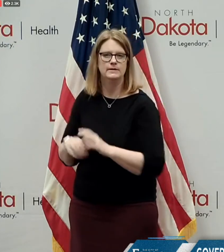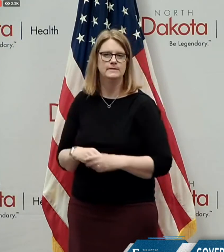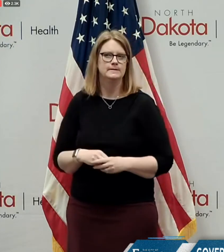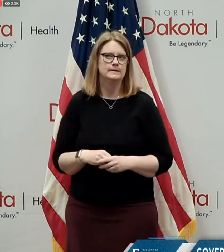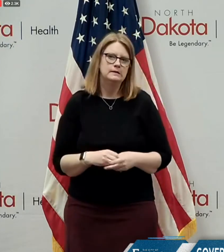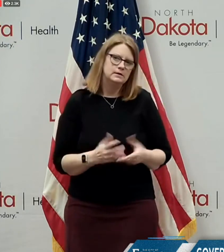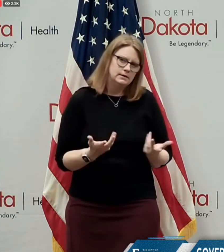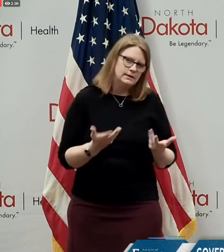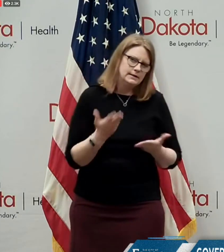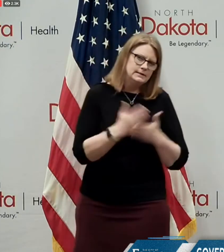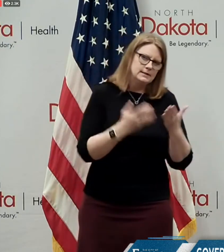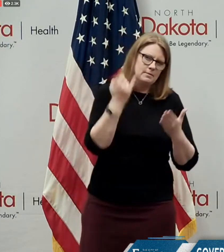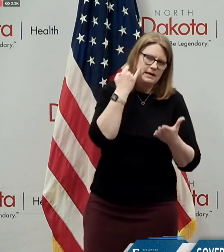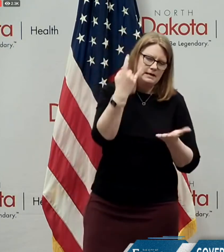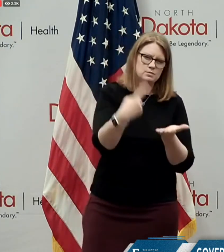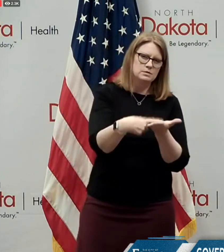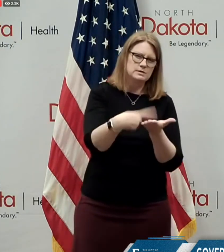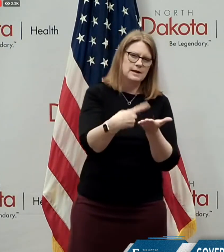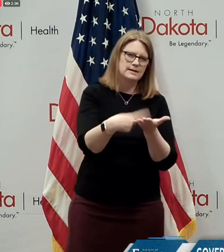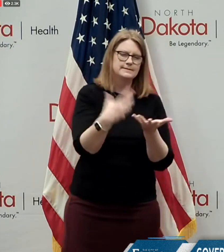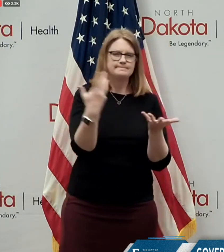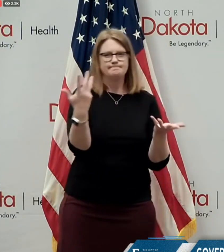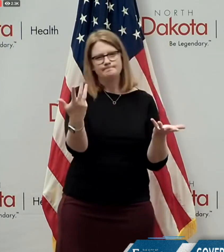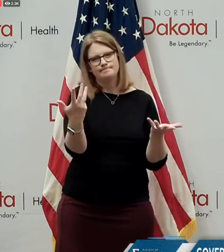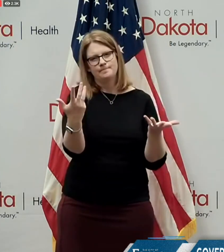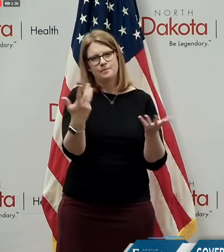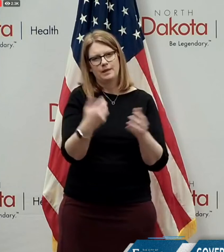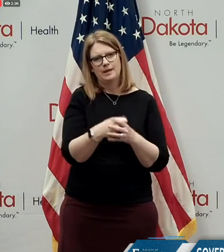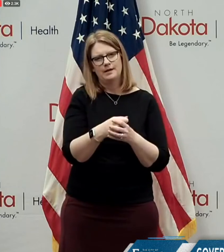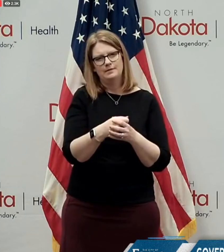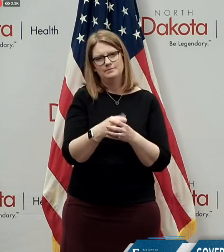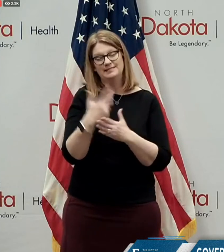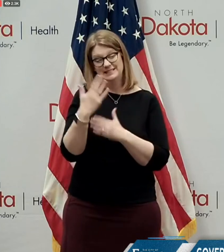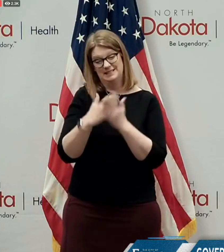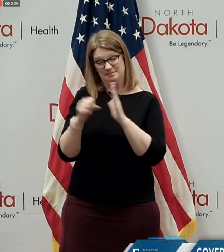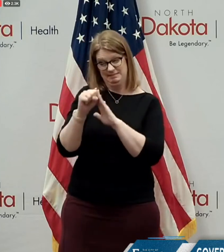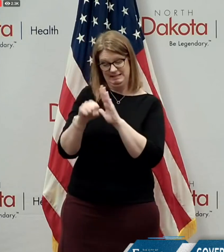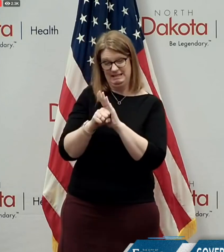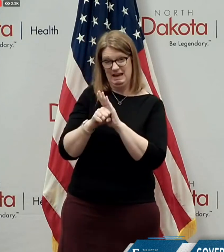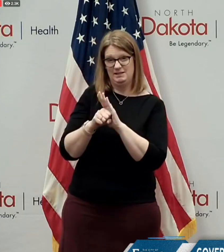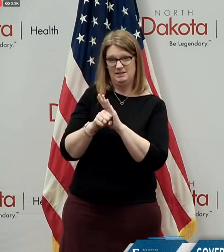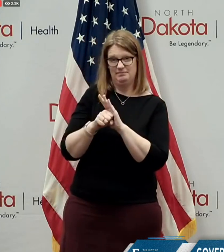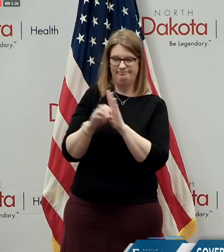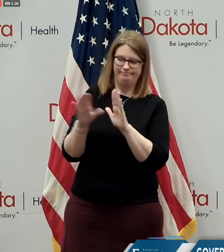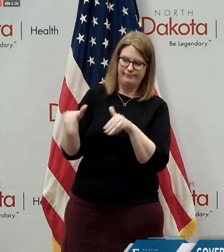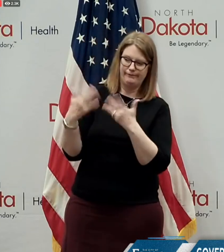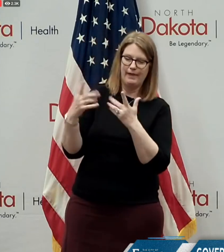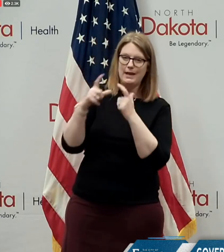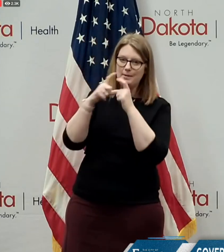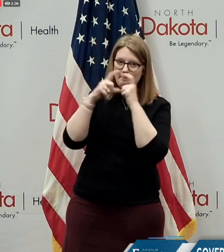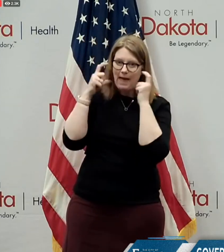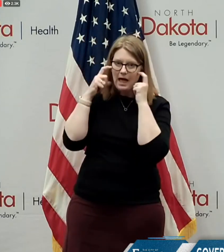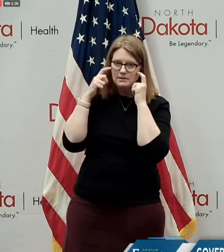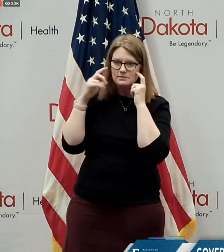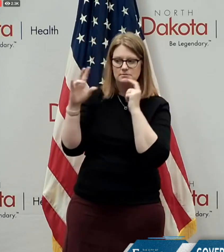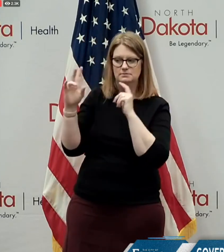some ideas were discussed on the call. Some states are offering to supply masks to protesters when they're